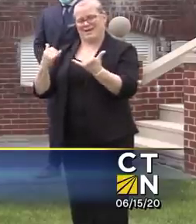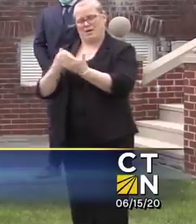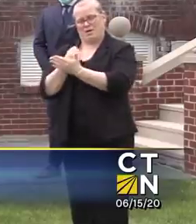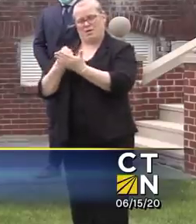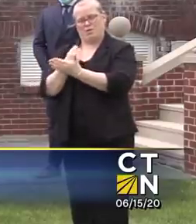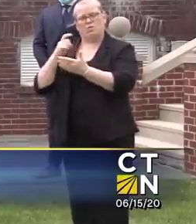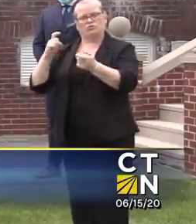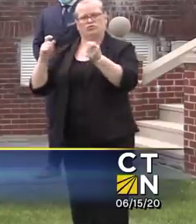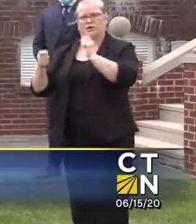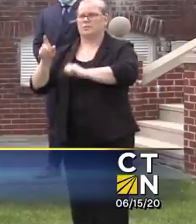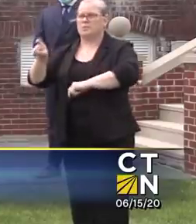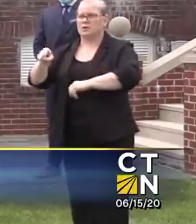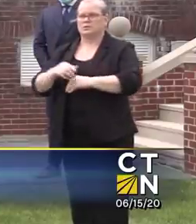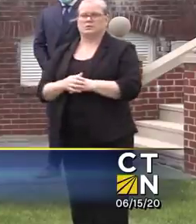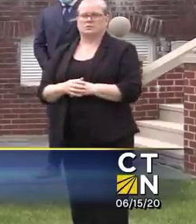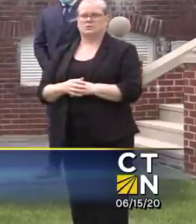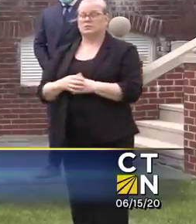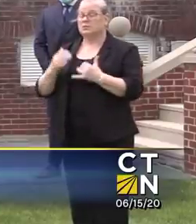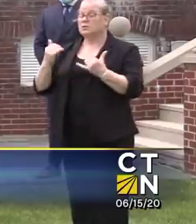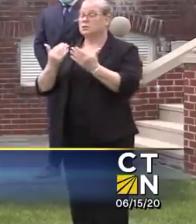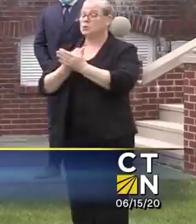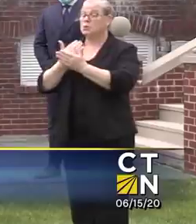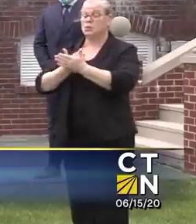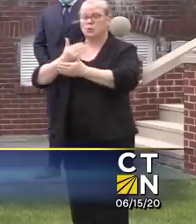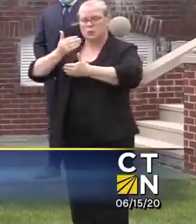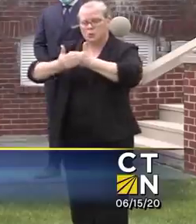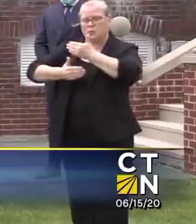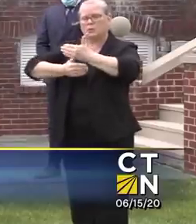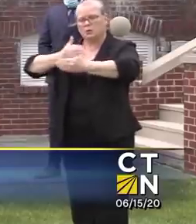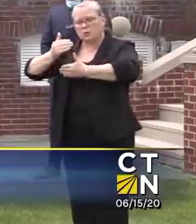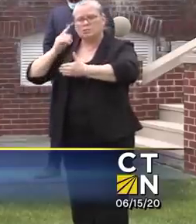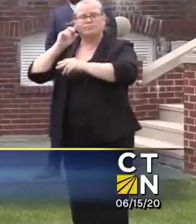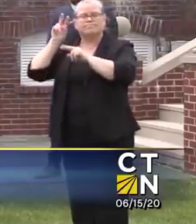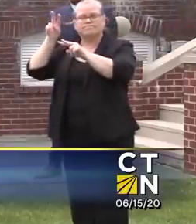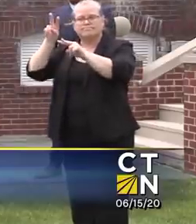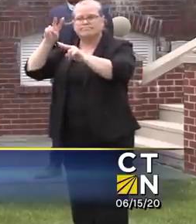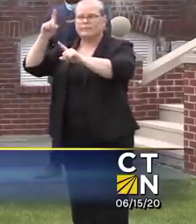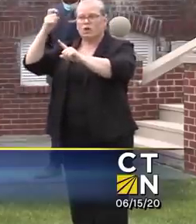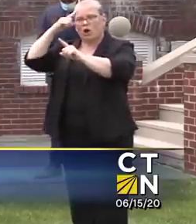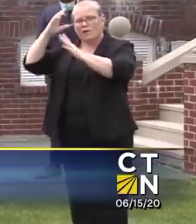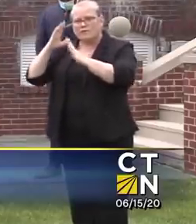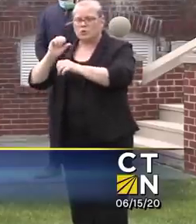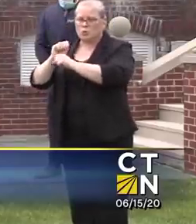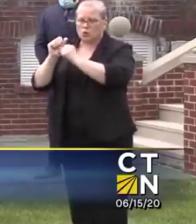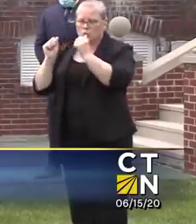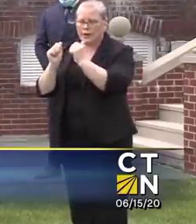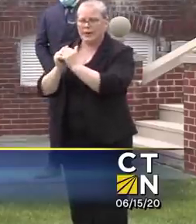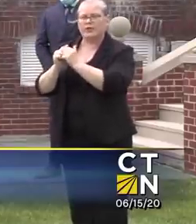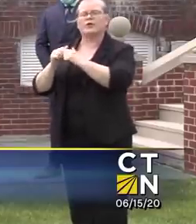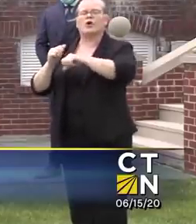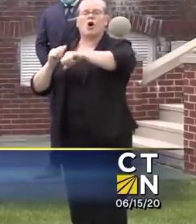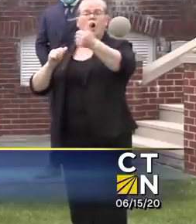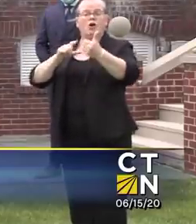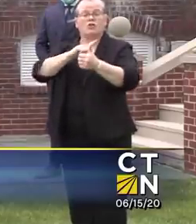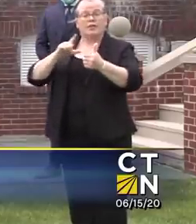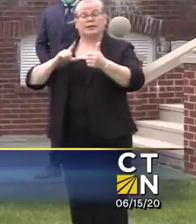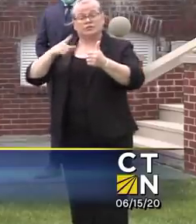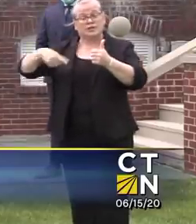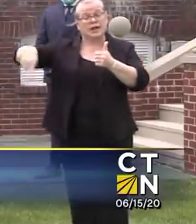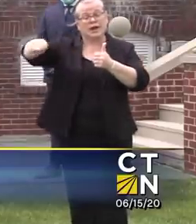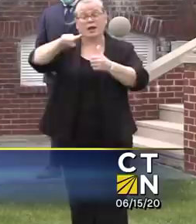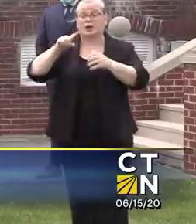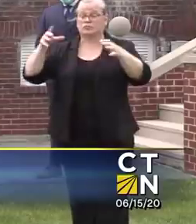many. I look forward to working with the governor and my fellow legislators in working on police